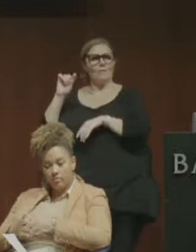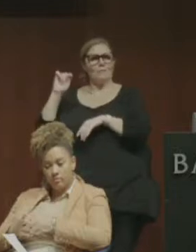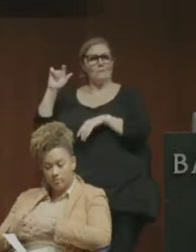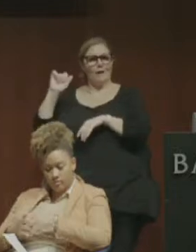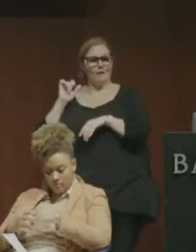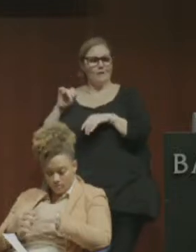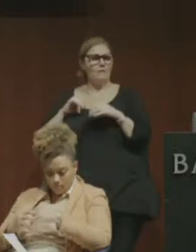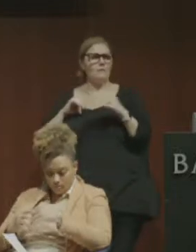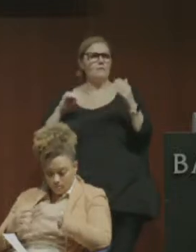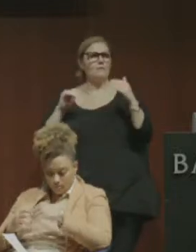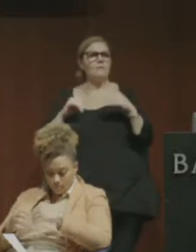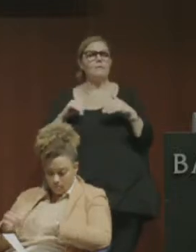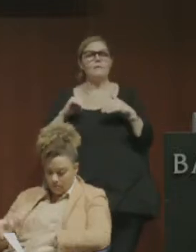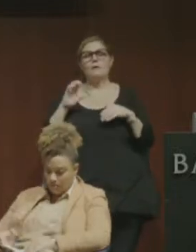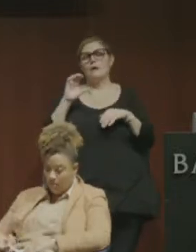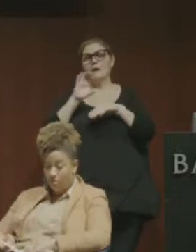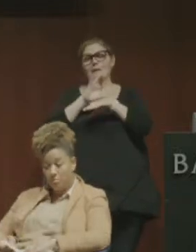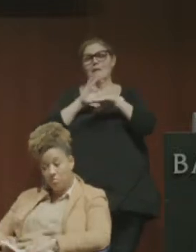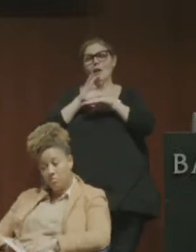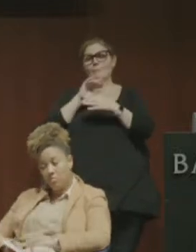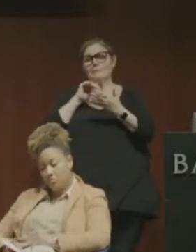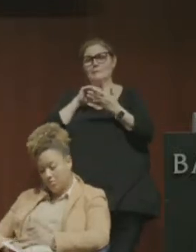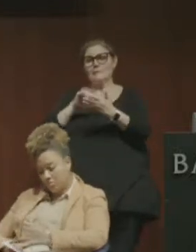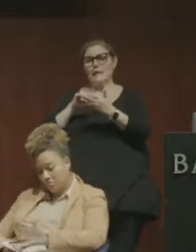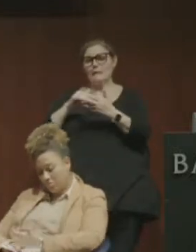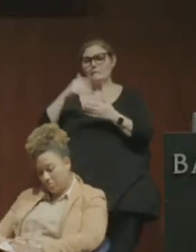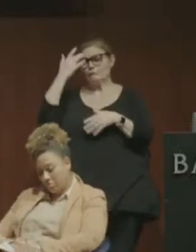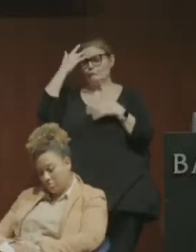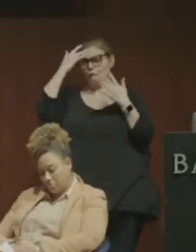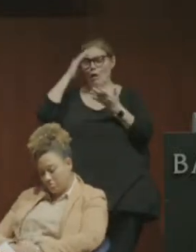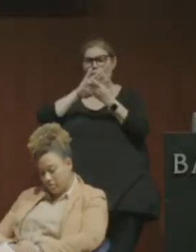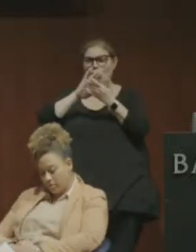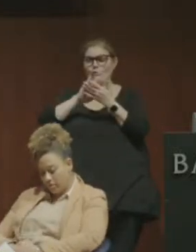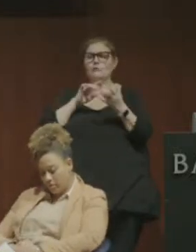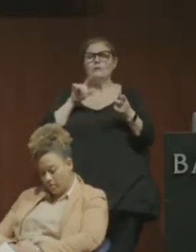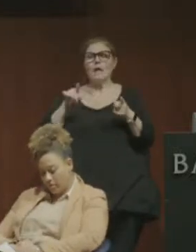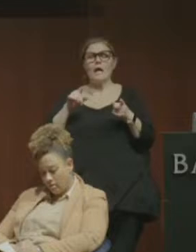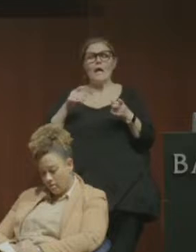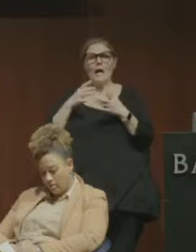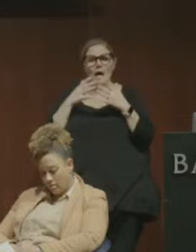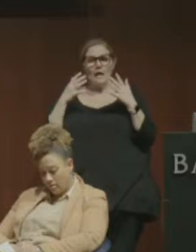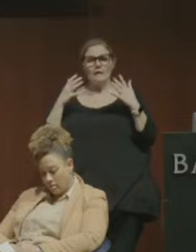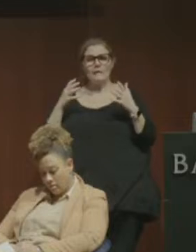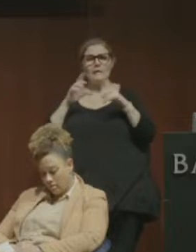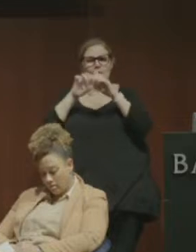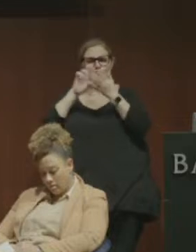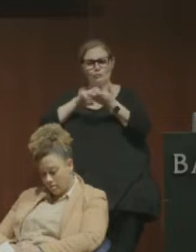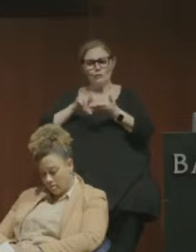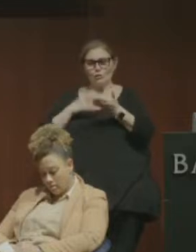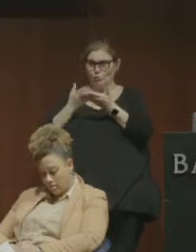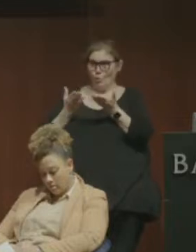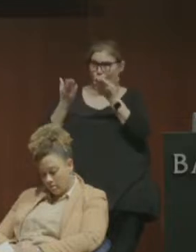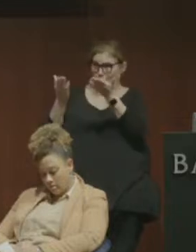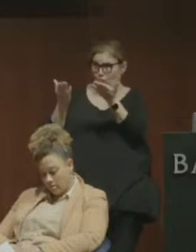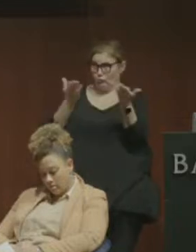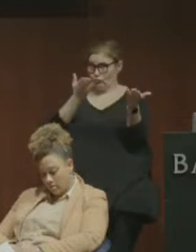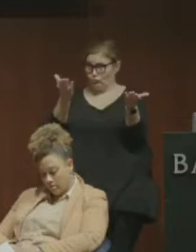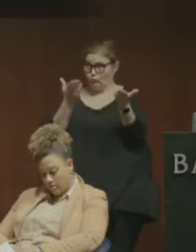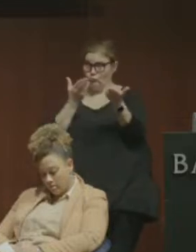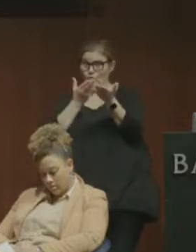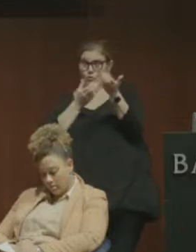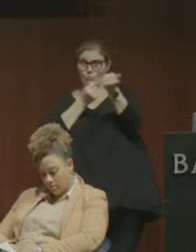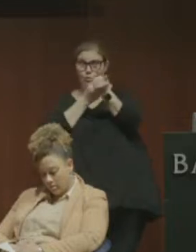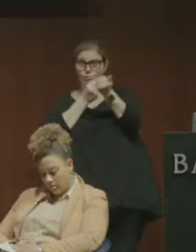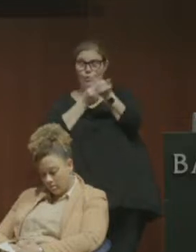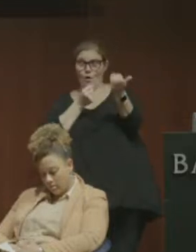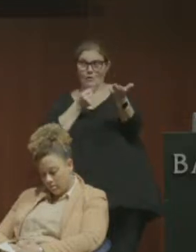historically. Caribbean studies scholars of all sorts who had, you know, certain kinds of research to offer the room to